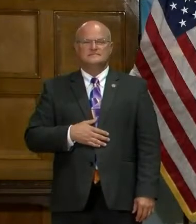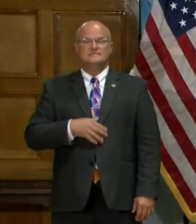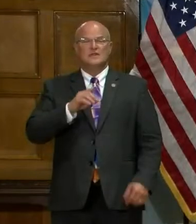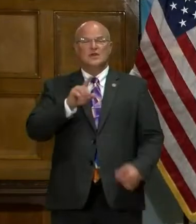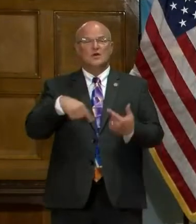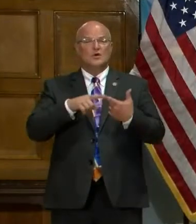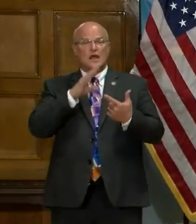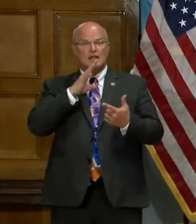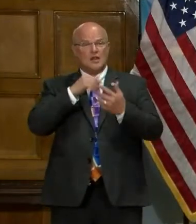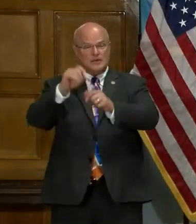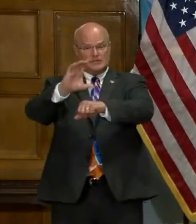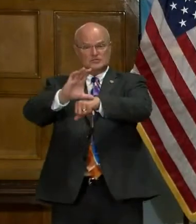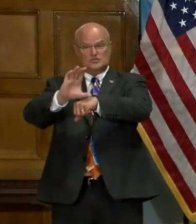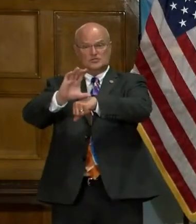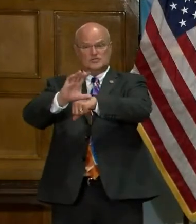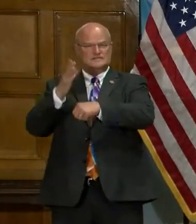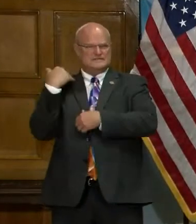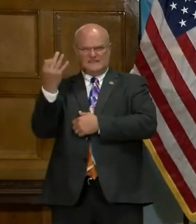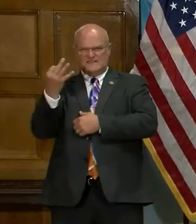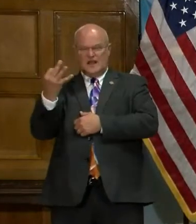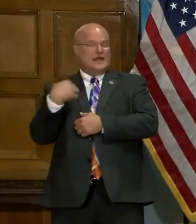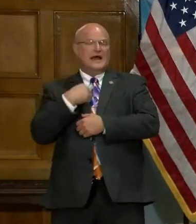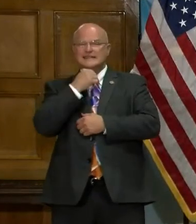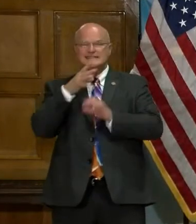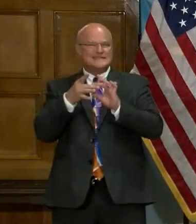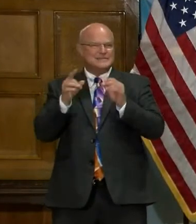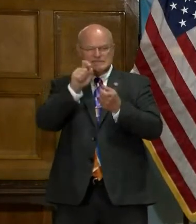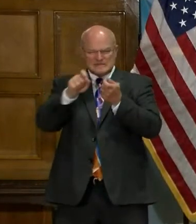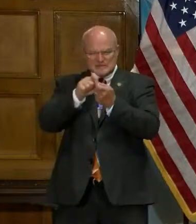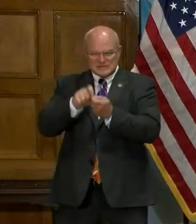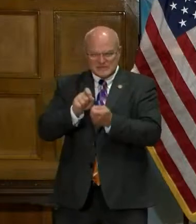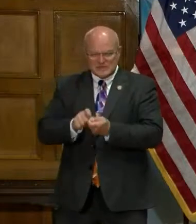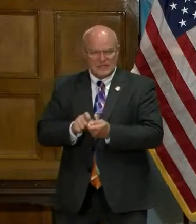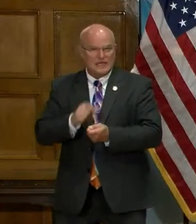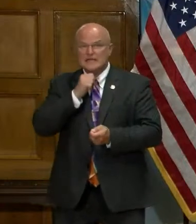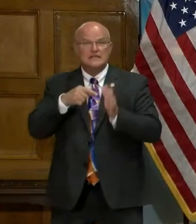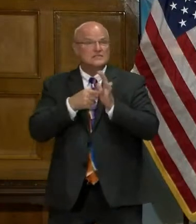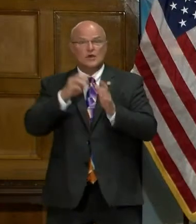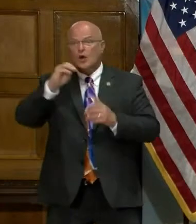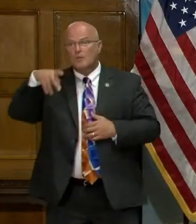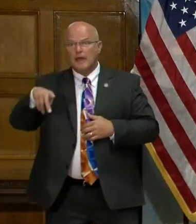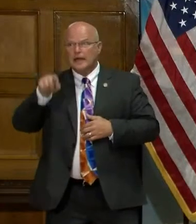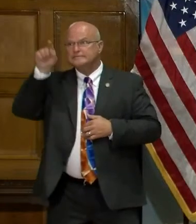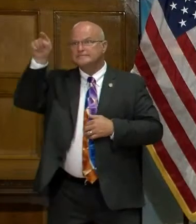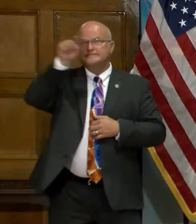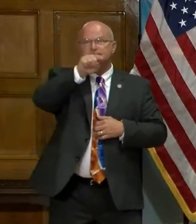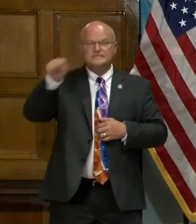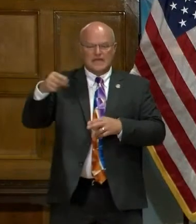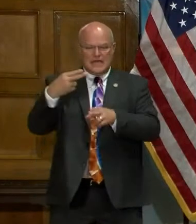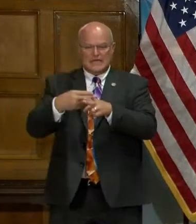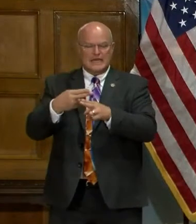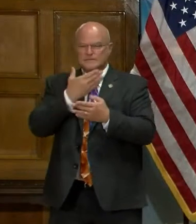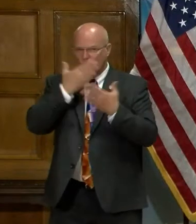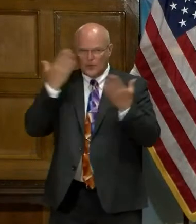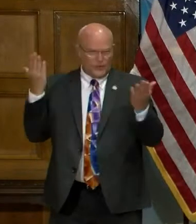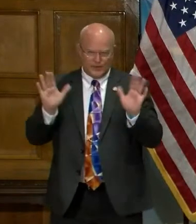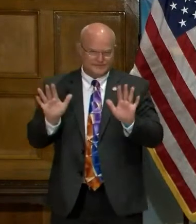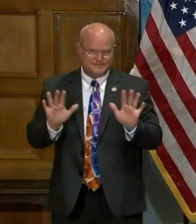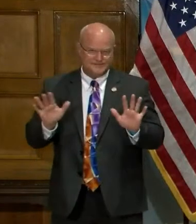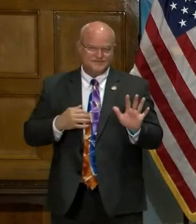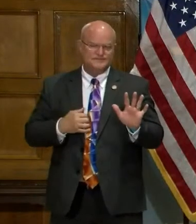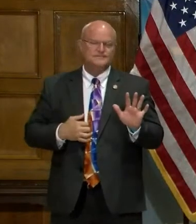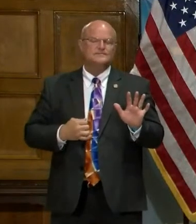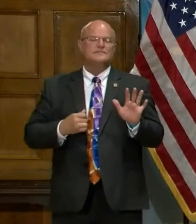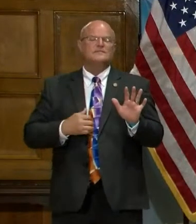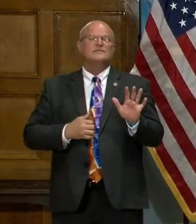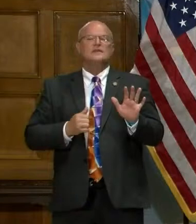Yes, when I talked about churches on Friday, I didn't mention any specifics. I did show a map, but no names were put on